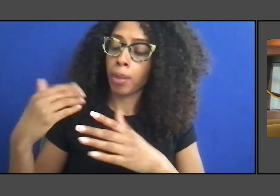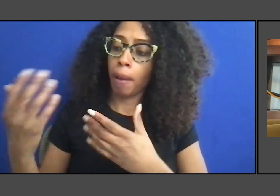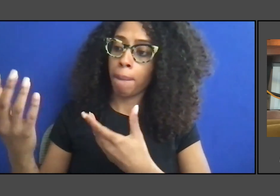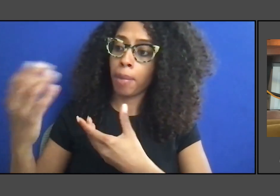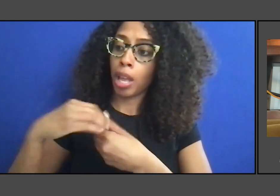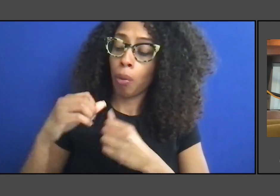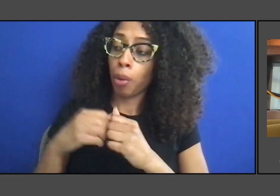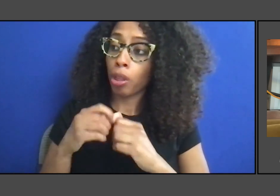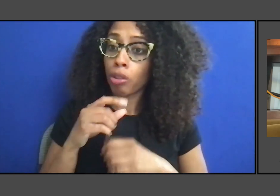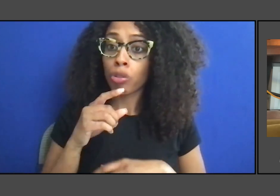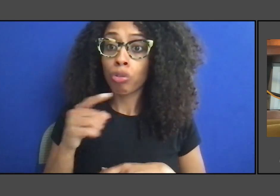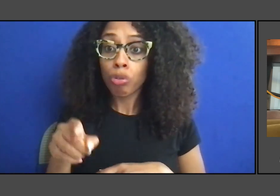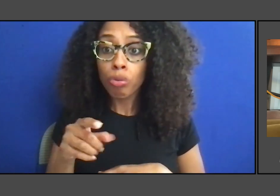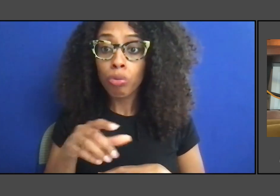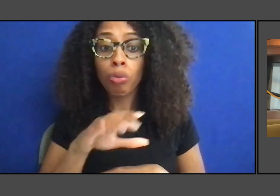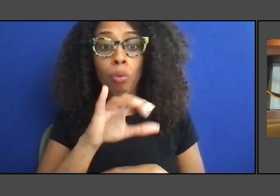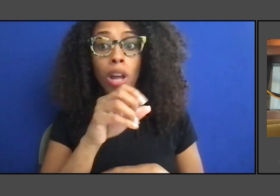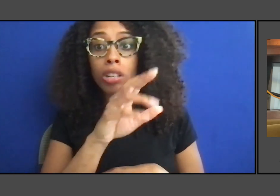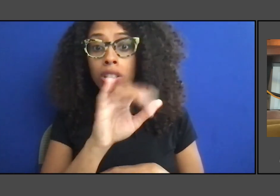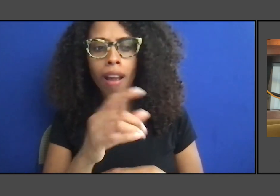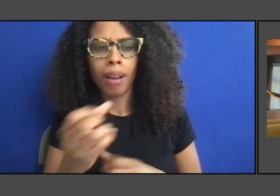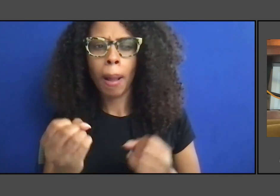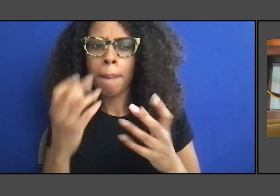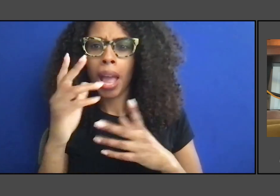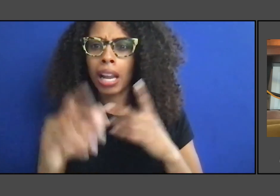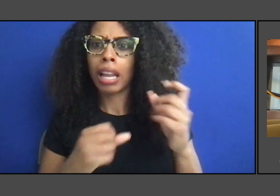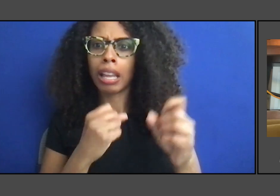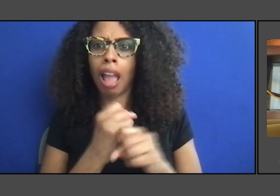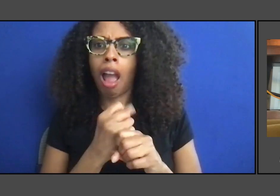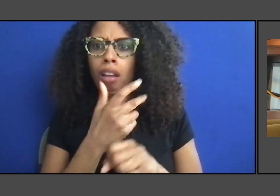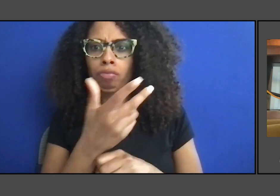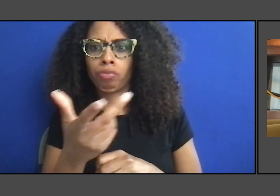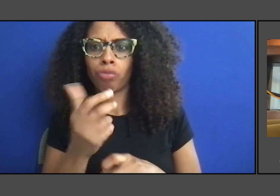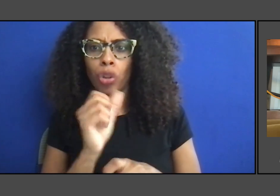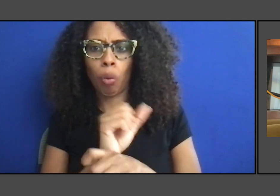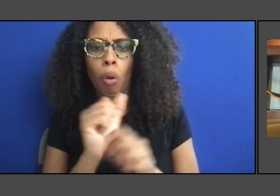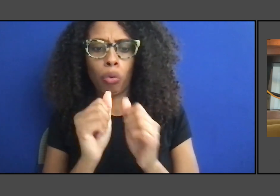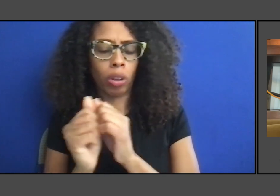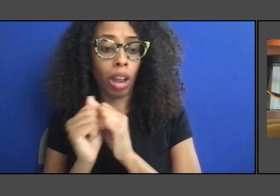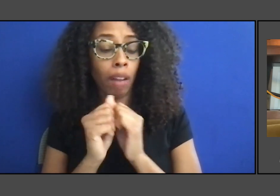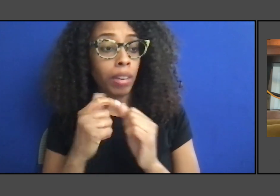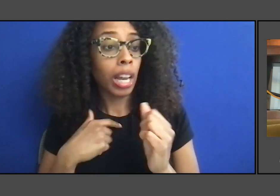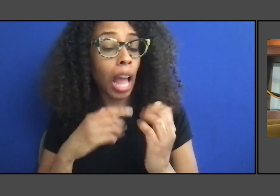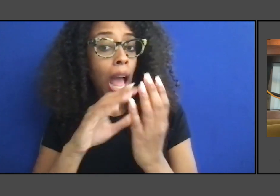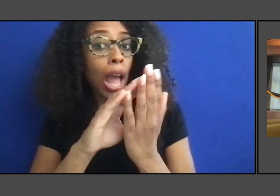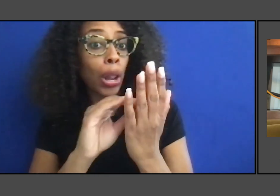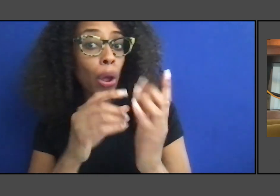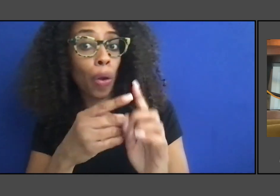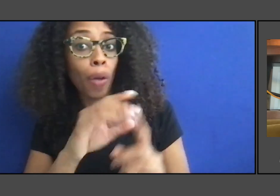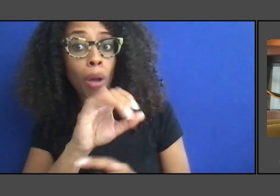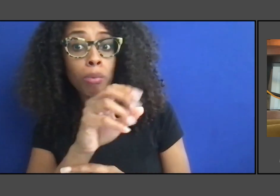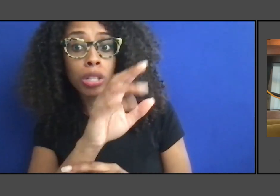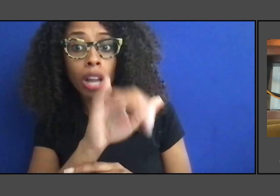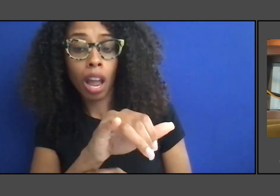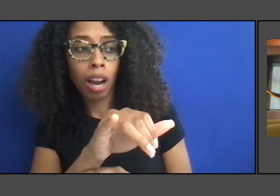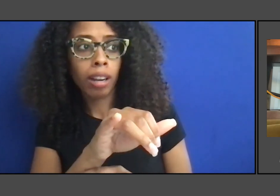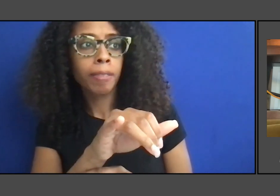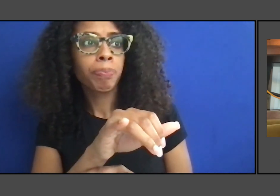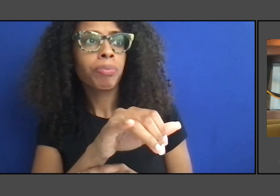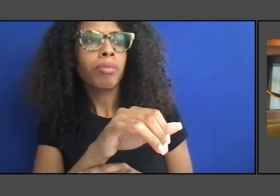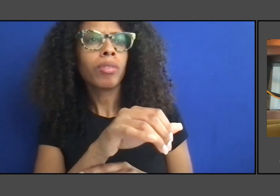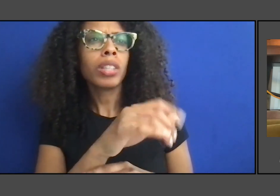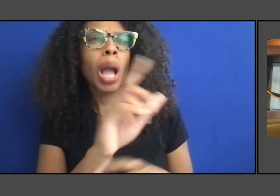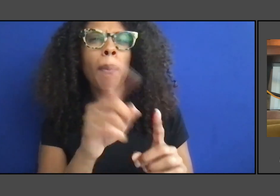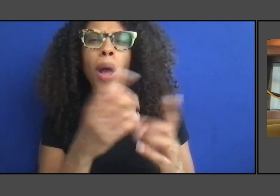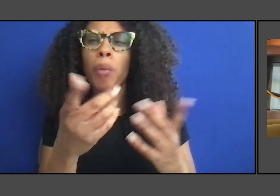with her. And I learned from her about just what you're saying. That was the first time I